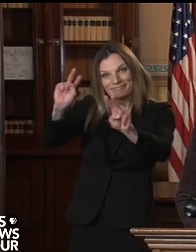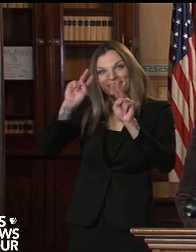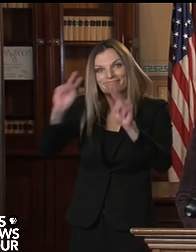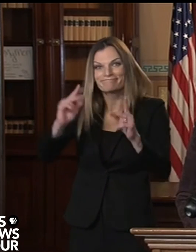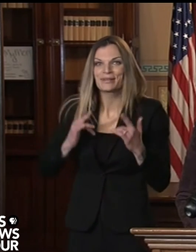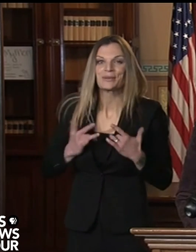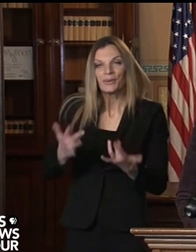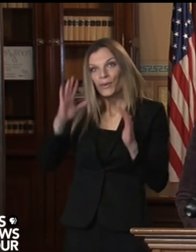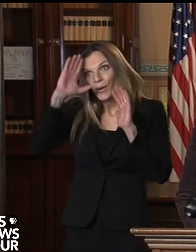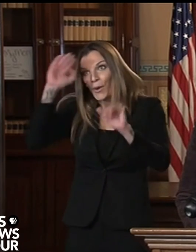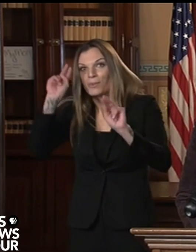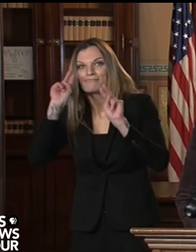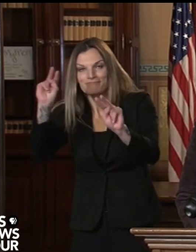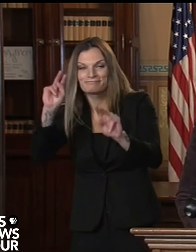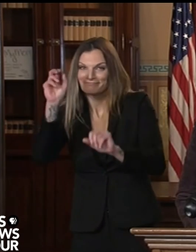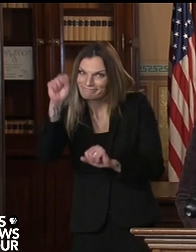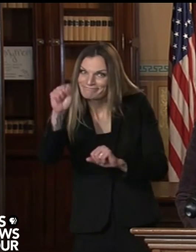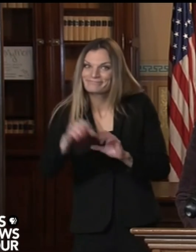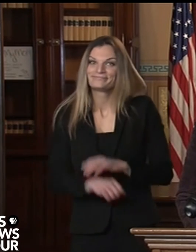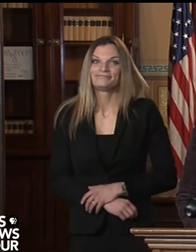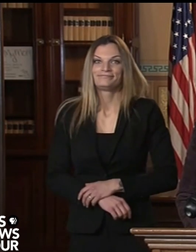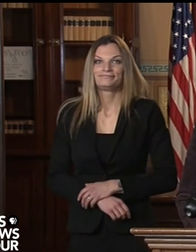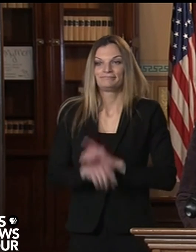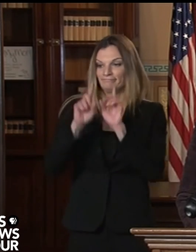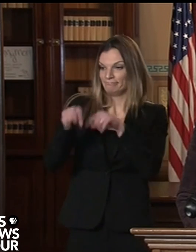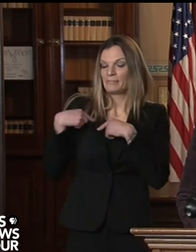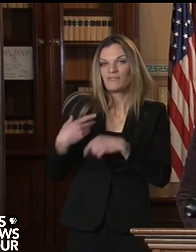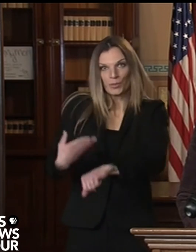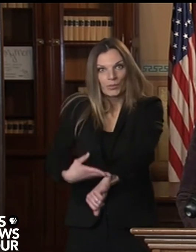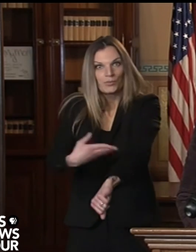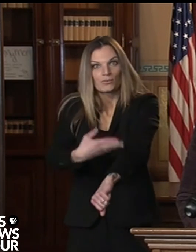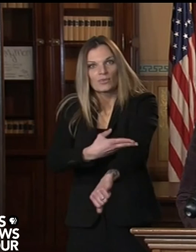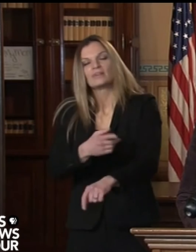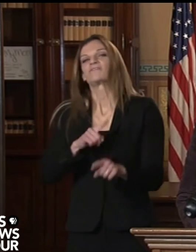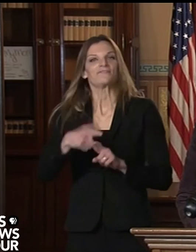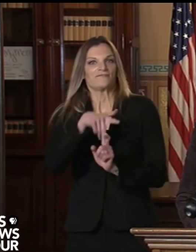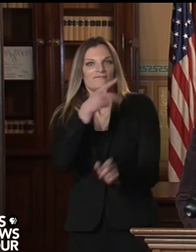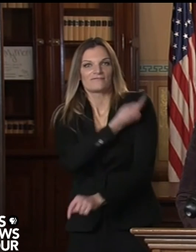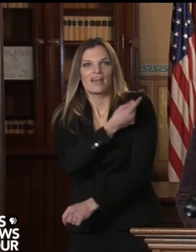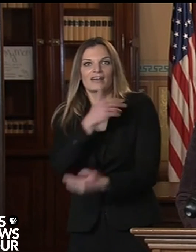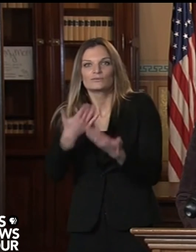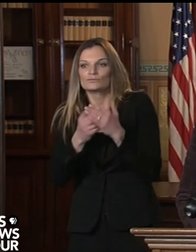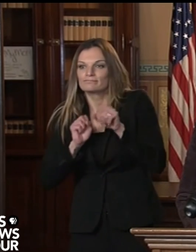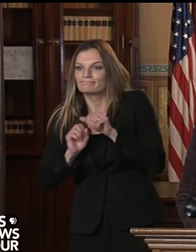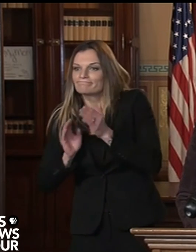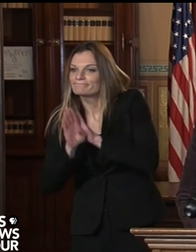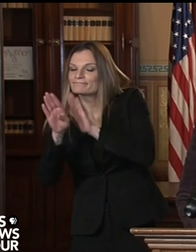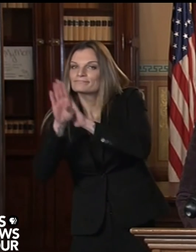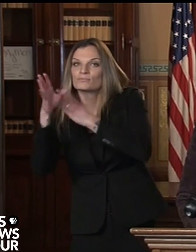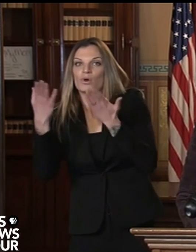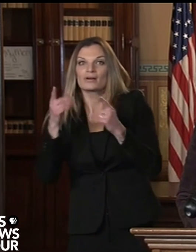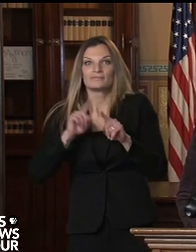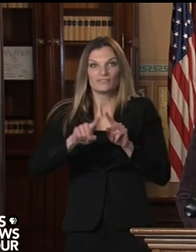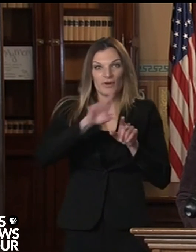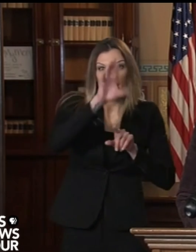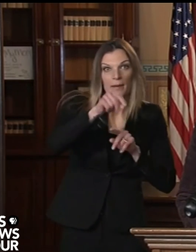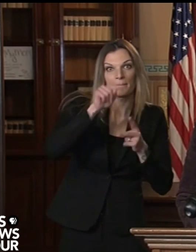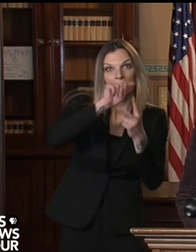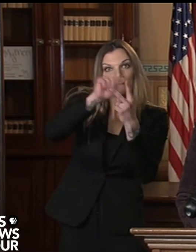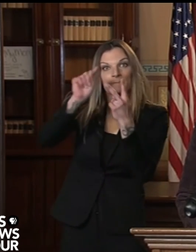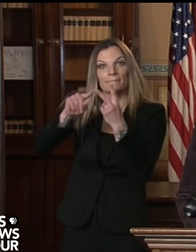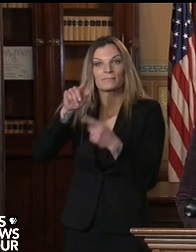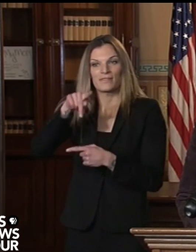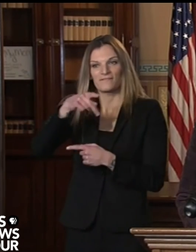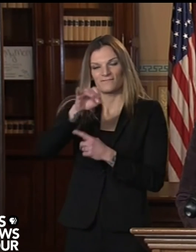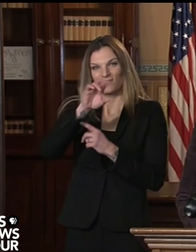horizon. We've seen significant progress in vaccine development from Pfizer, and even doing some of